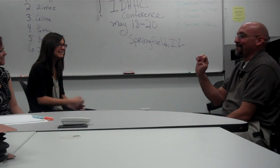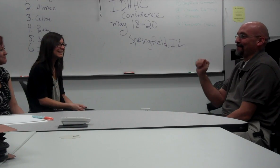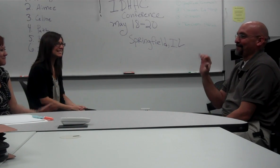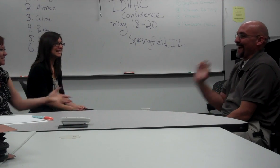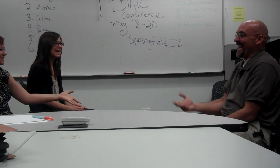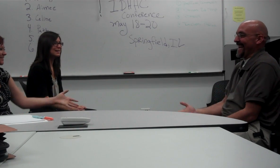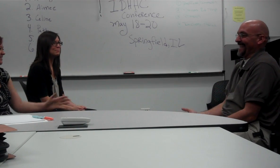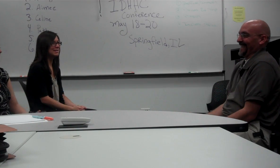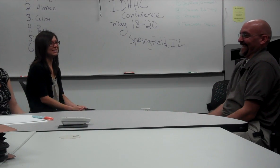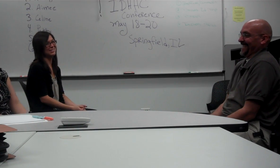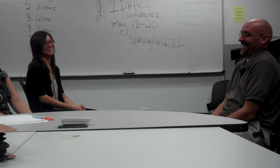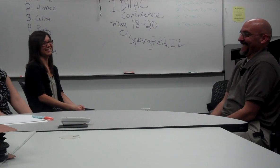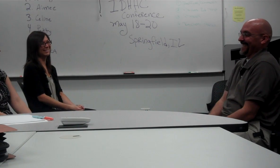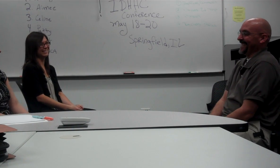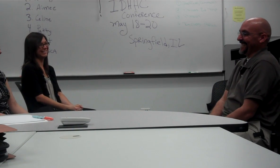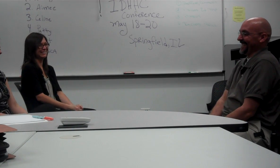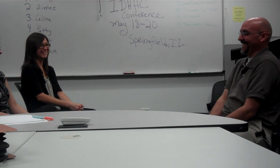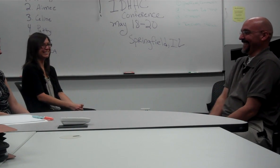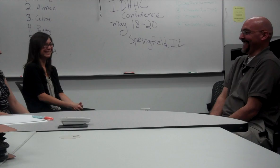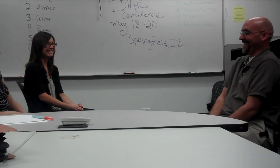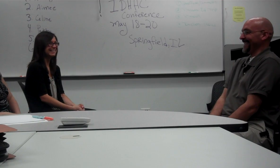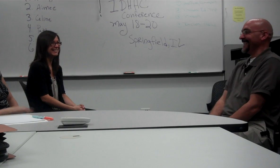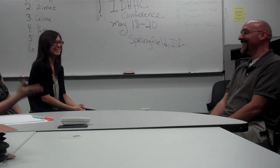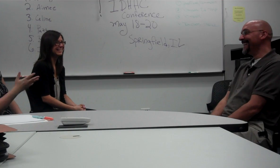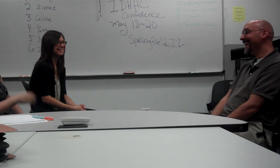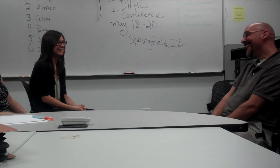That is Beaches. not a beach. Come on.